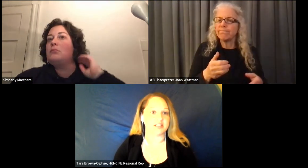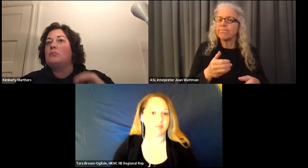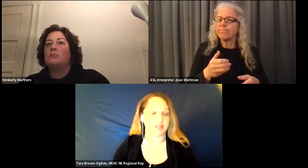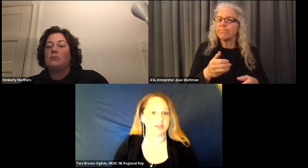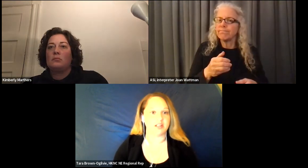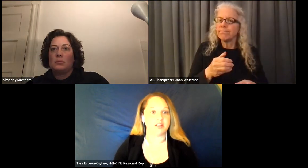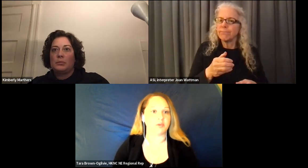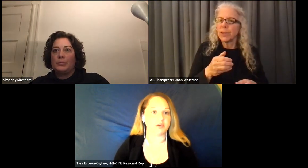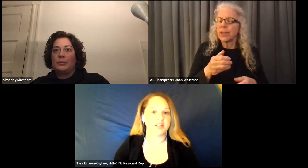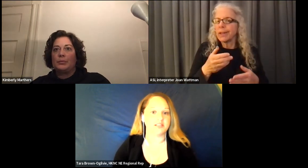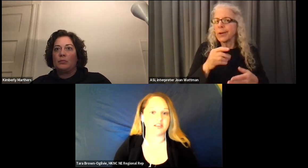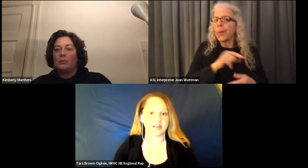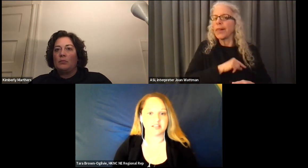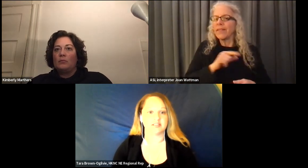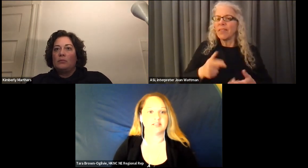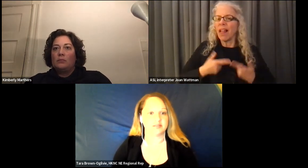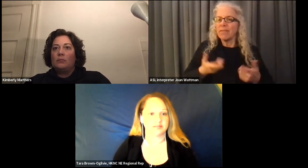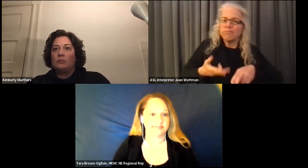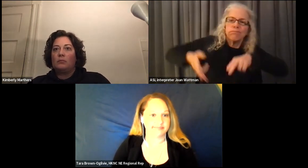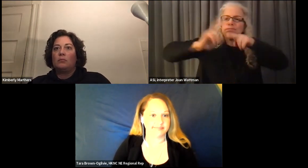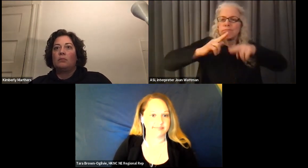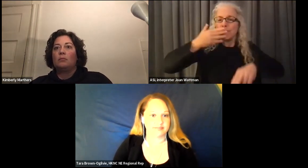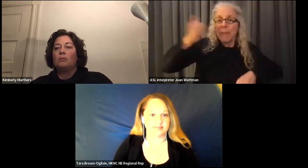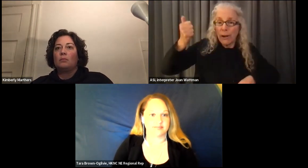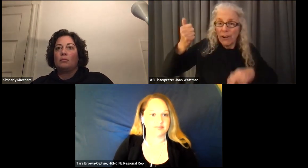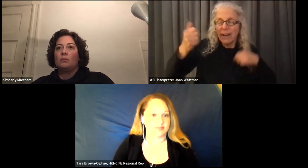listening to the deafblind community and what their needs are.